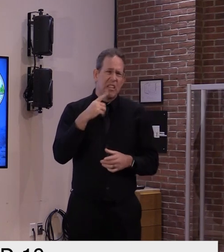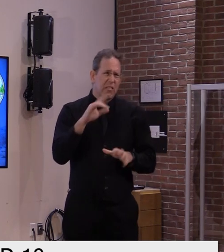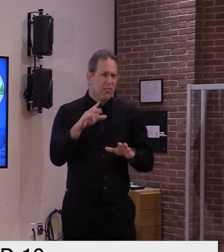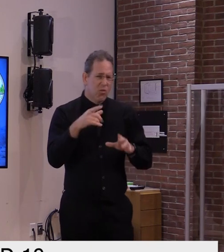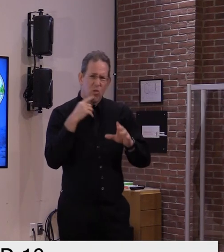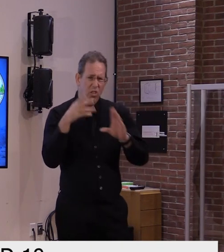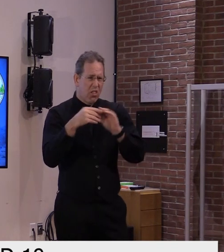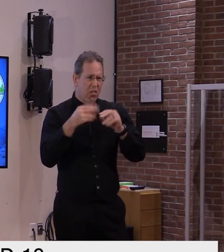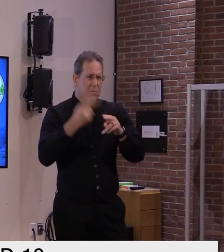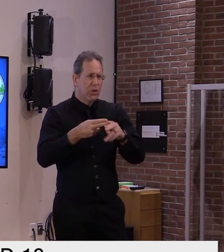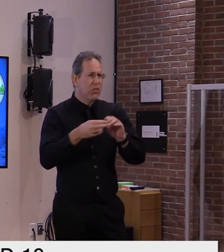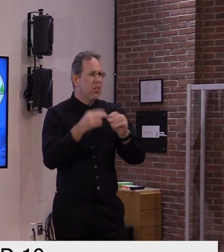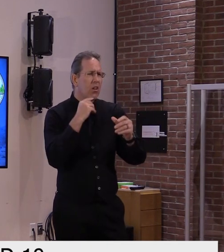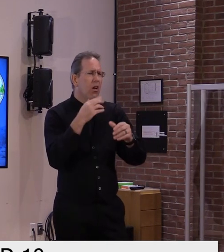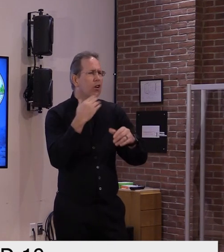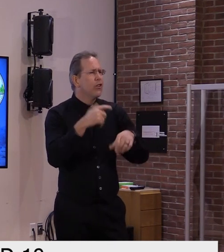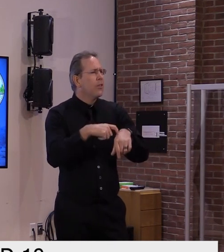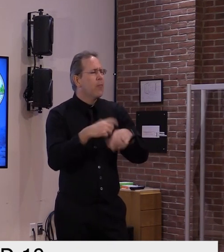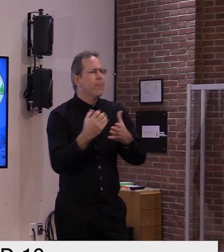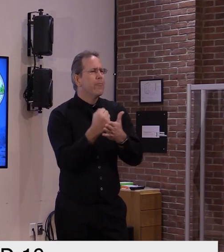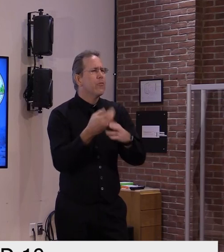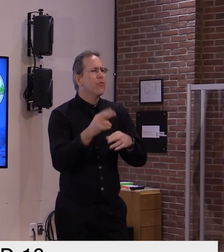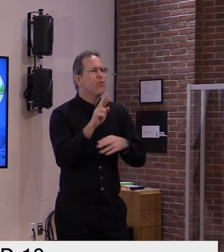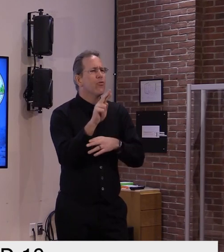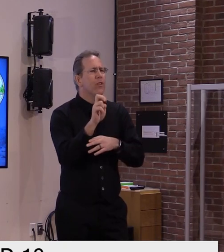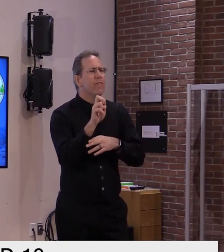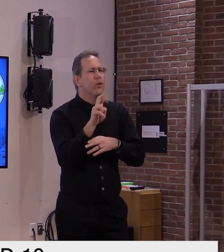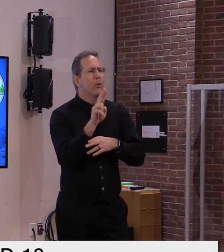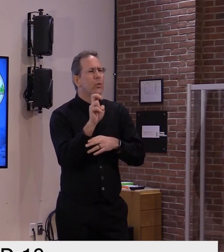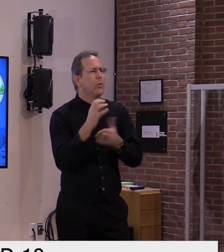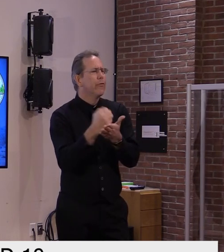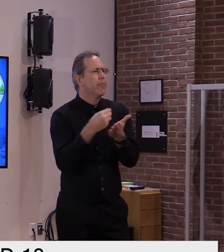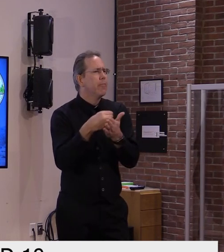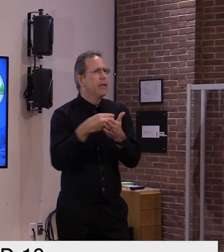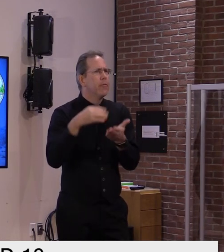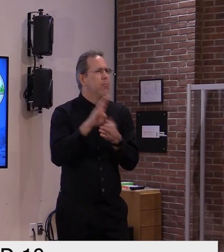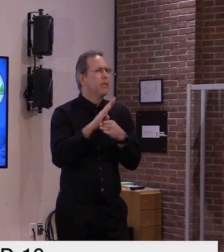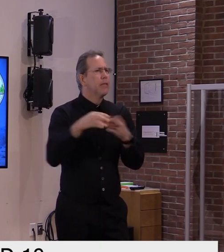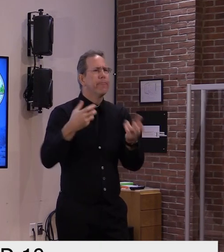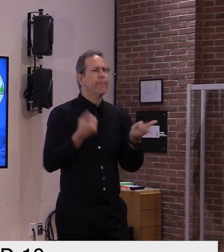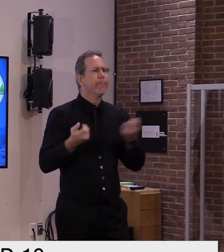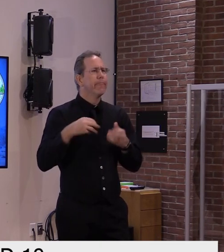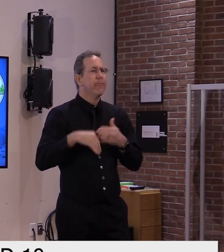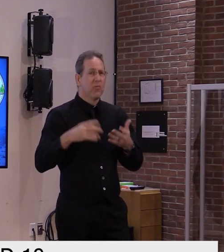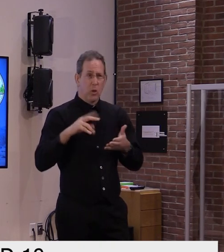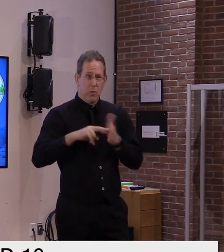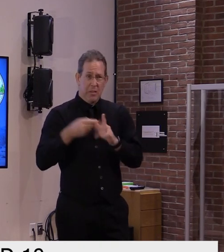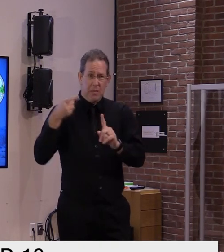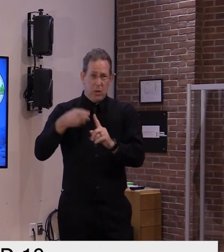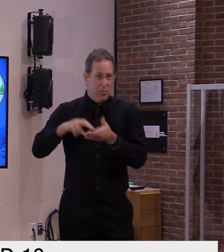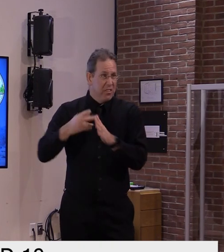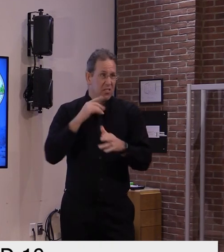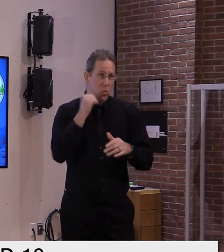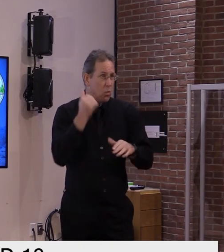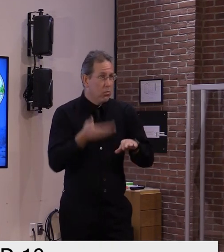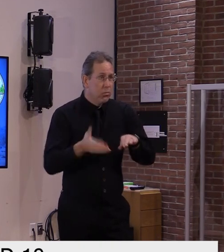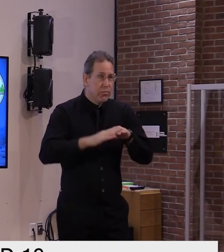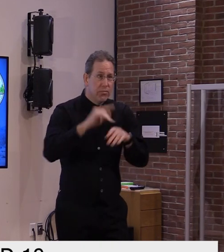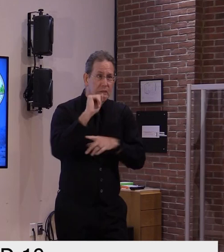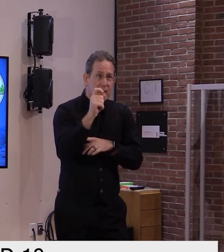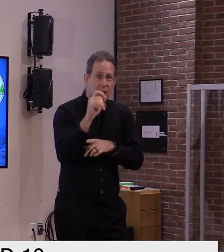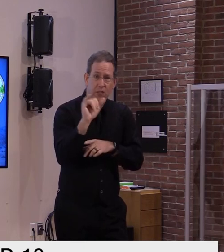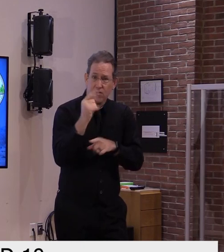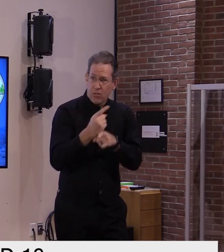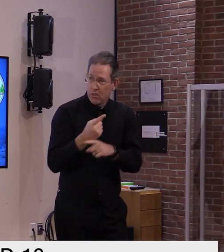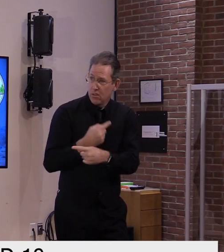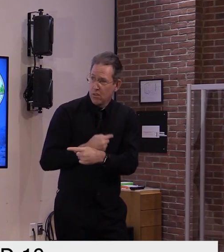pandemic? Yeah, I just want to clarify. I'm all for raising revenue, just not by increasing taxes. I'd like